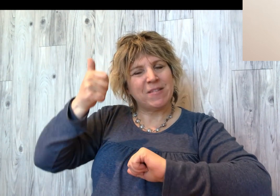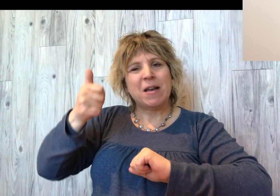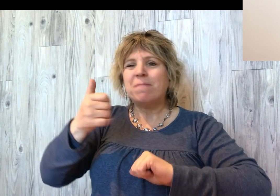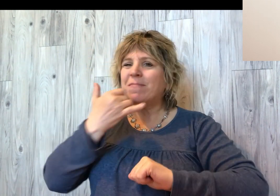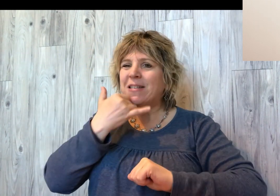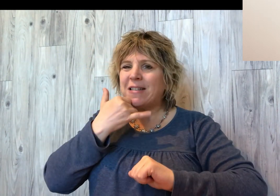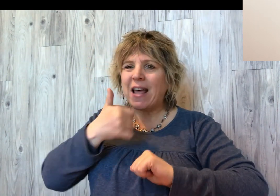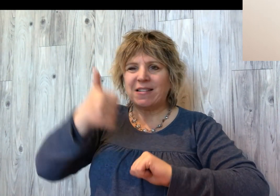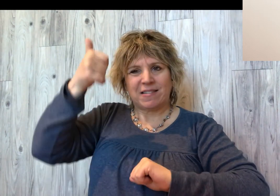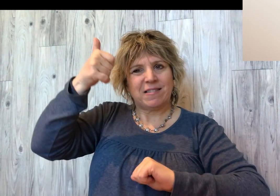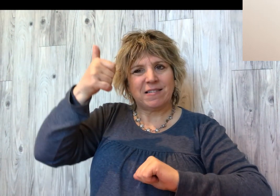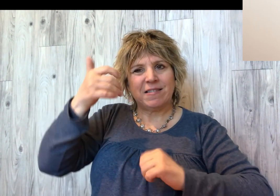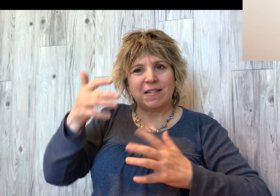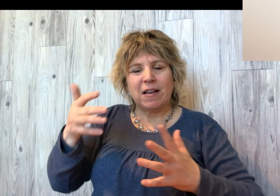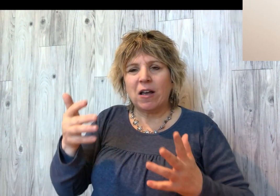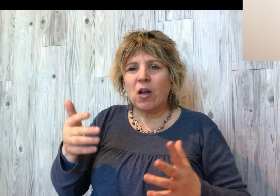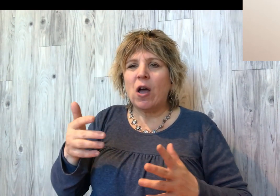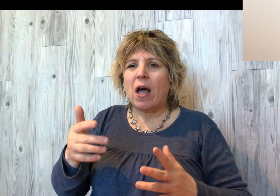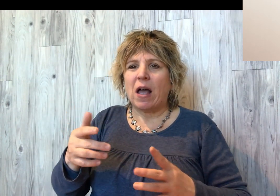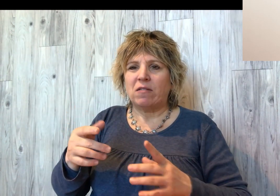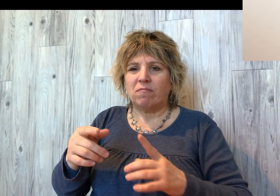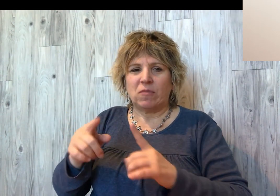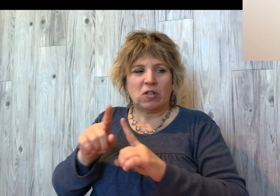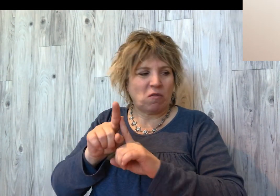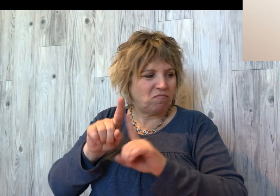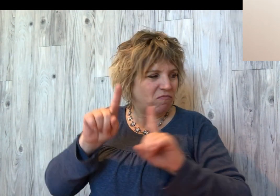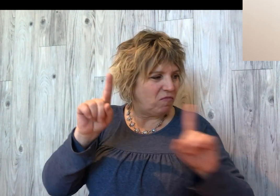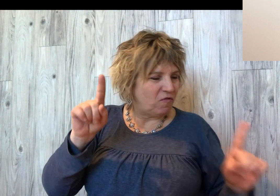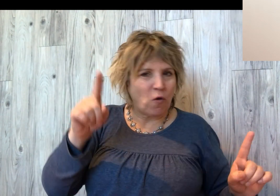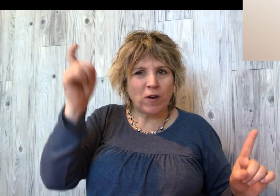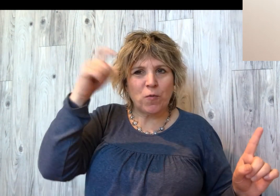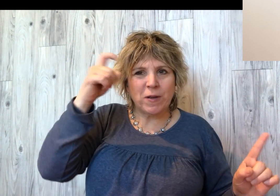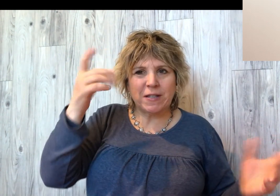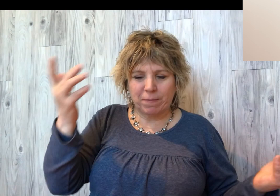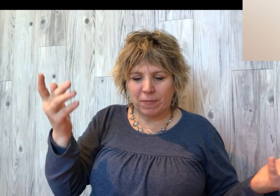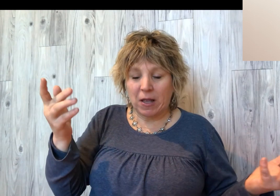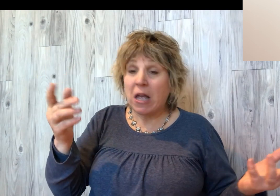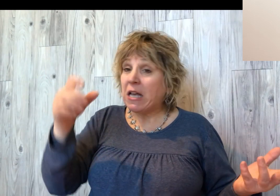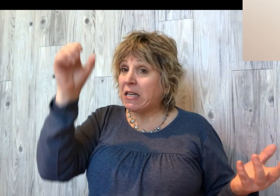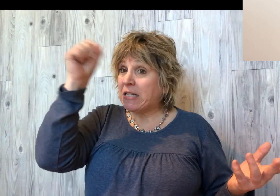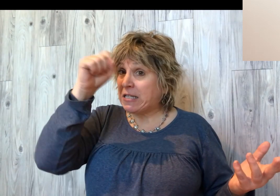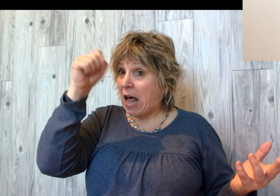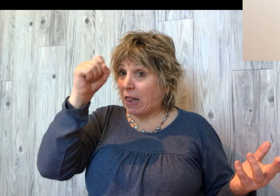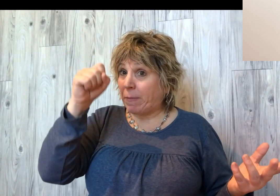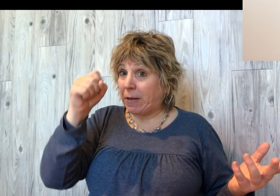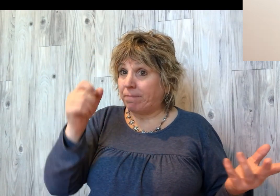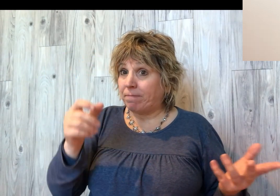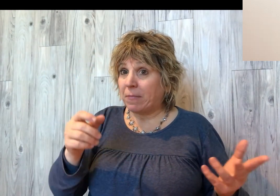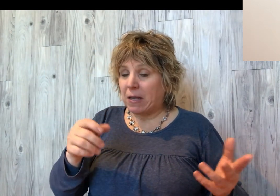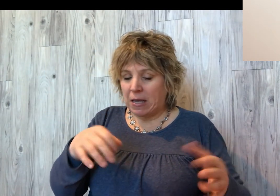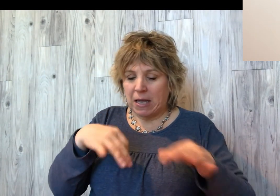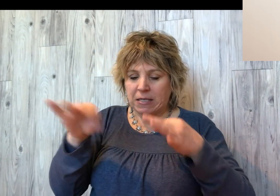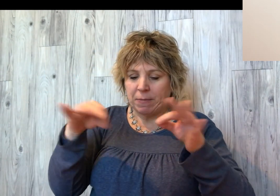the simple, we run to the fool, when we run away from wisdom. And look at this picture that Solomon paints. This is so gross. Just hang in